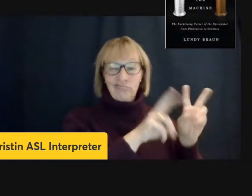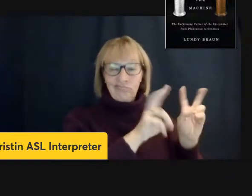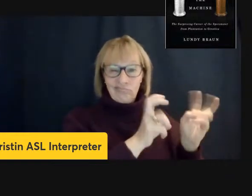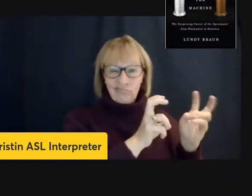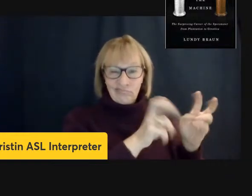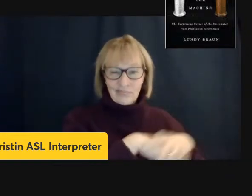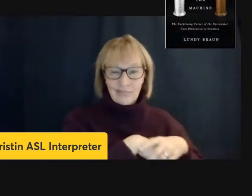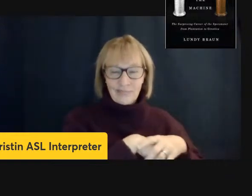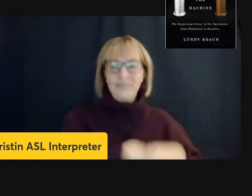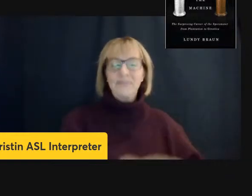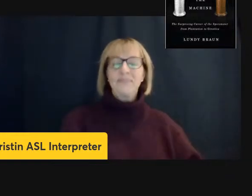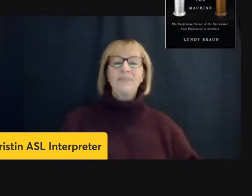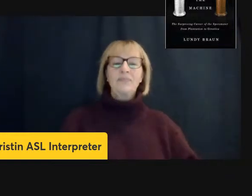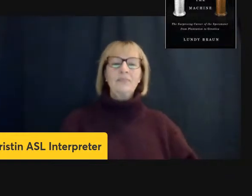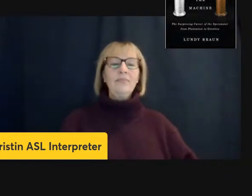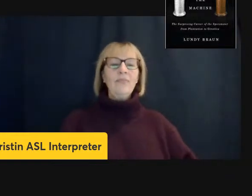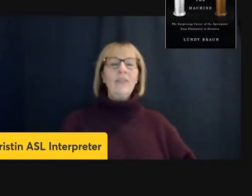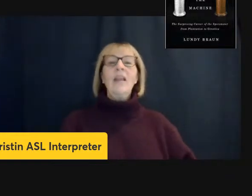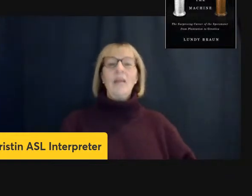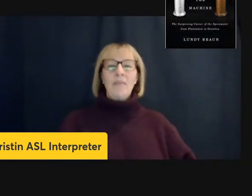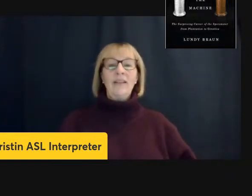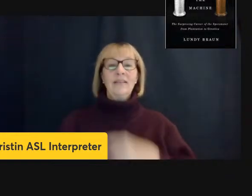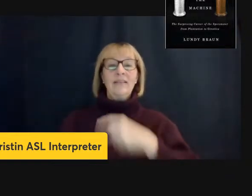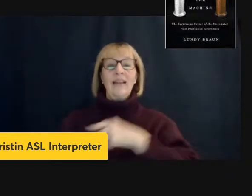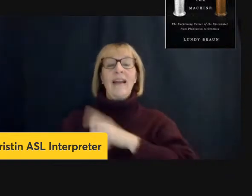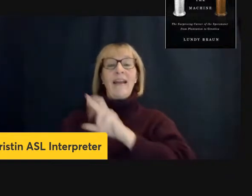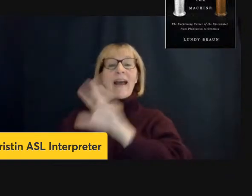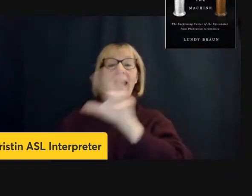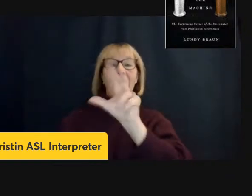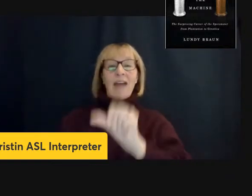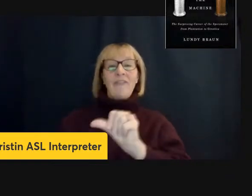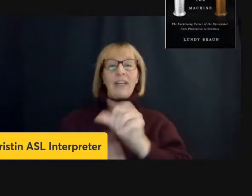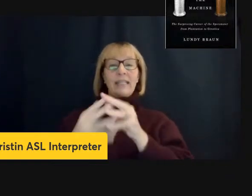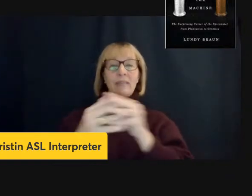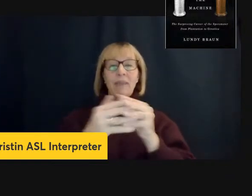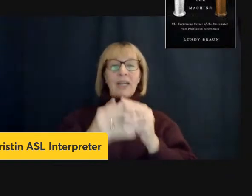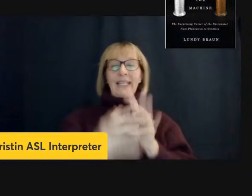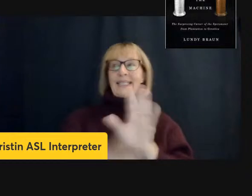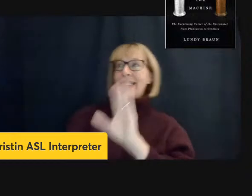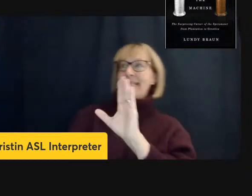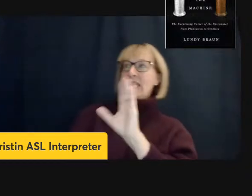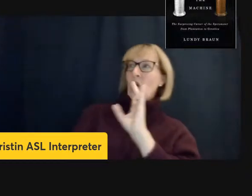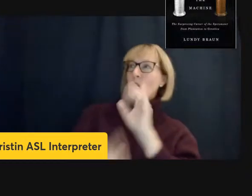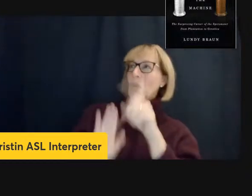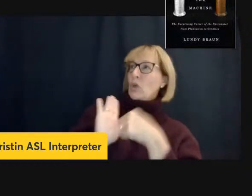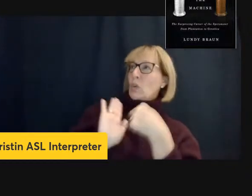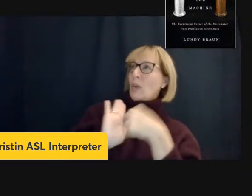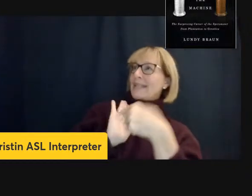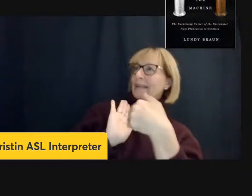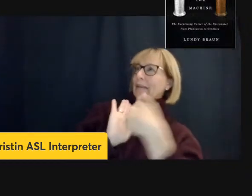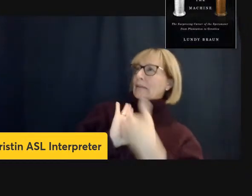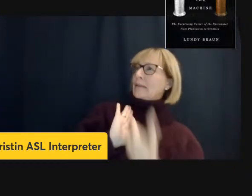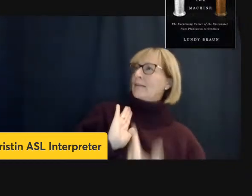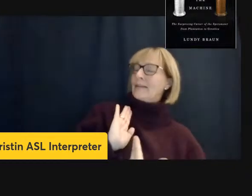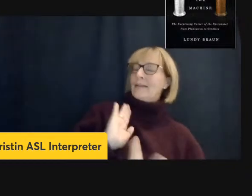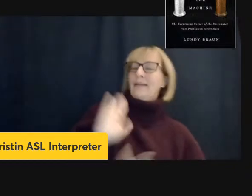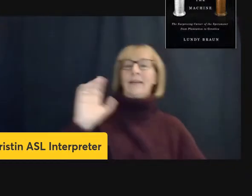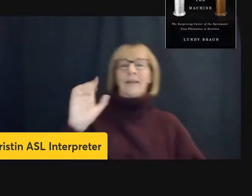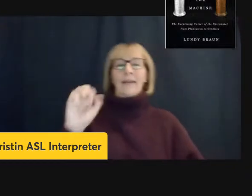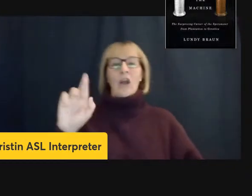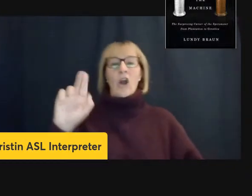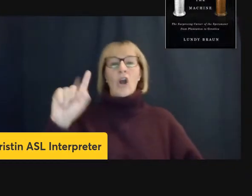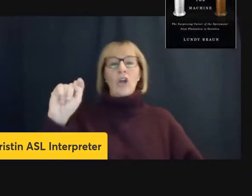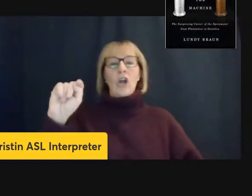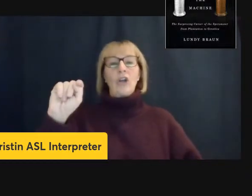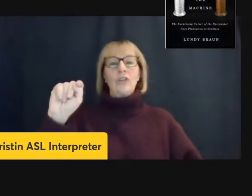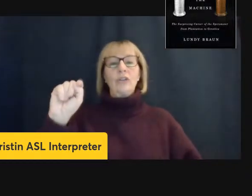viewed by African Americans as racist. Cartwright was working in the tradition of Jefferson,